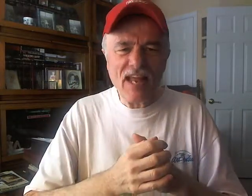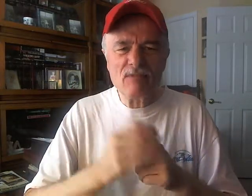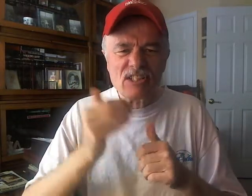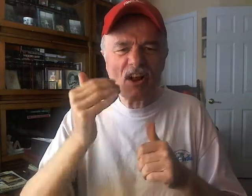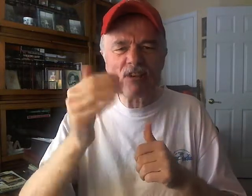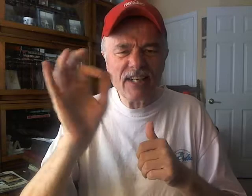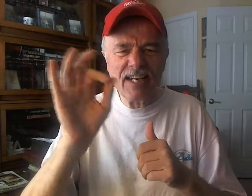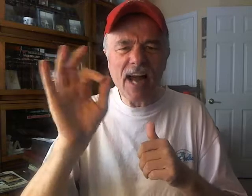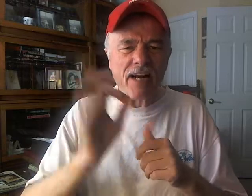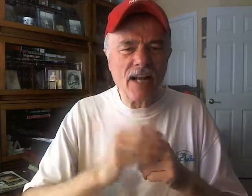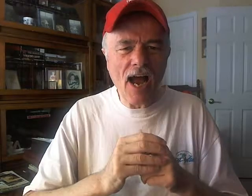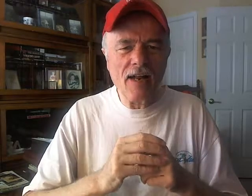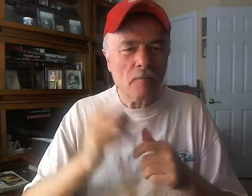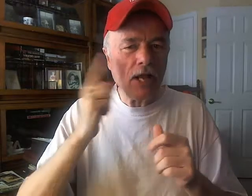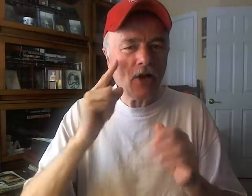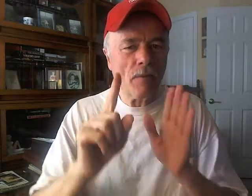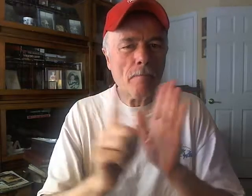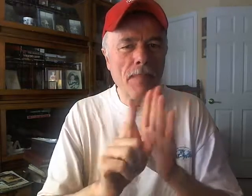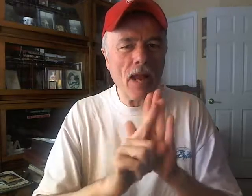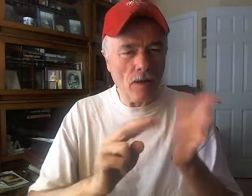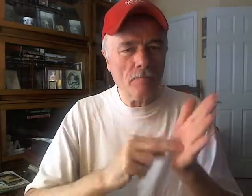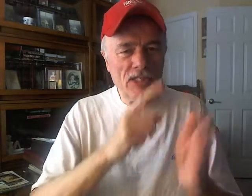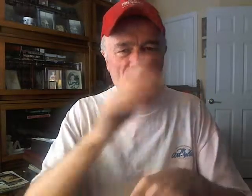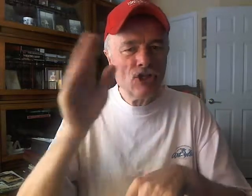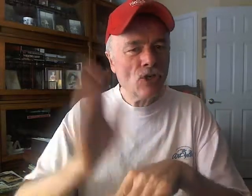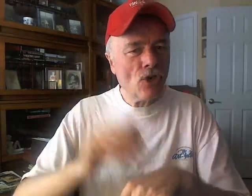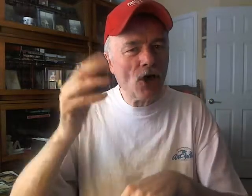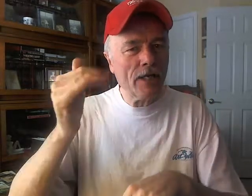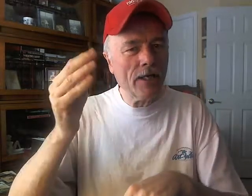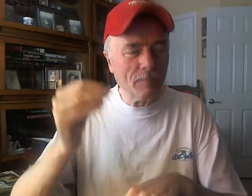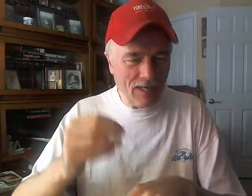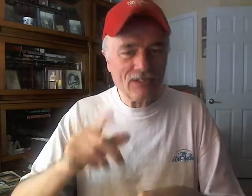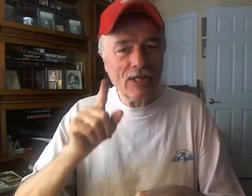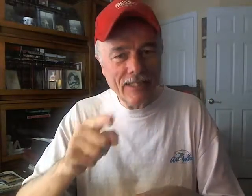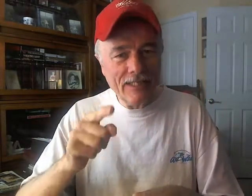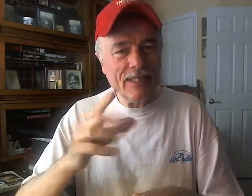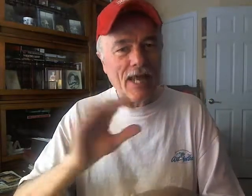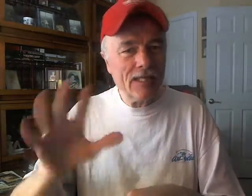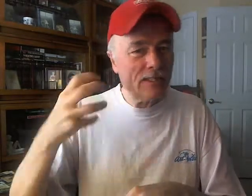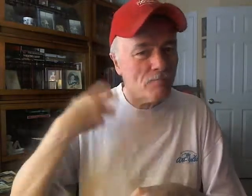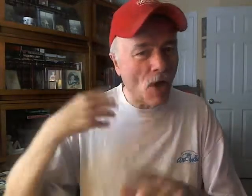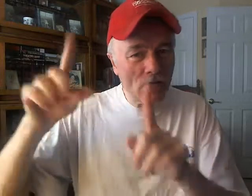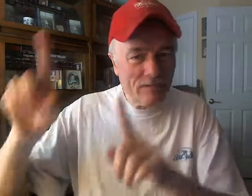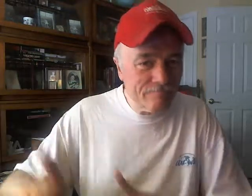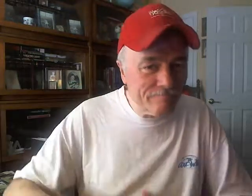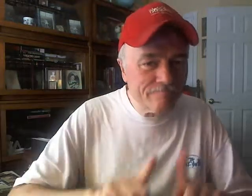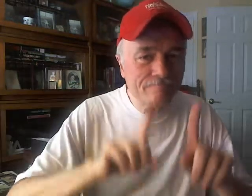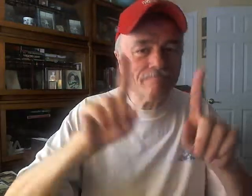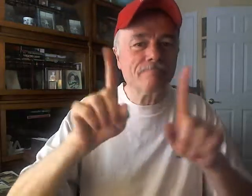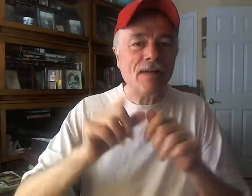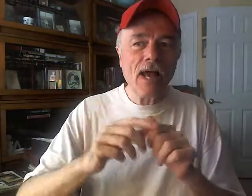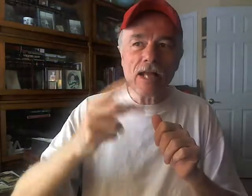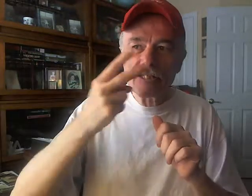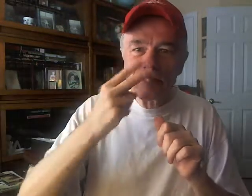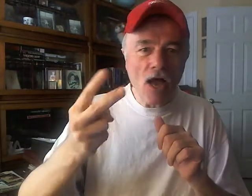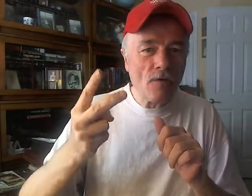Then Skull, not a guy. Here, the bear. Oh, yeah. So he's boss. So,